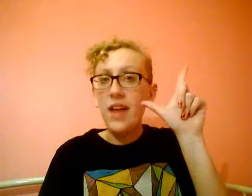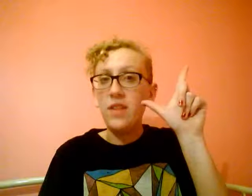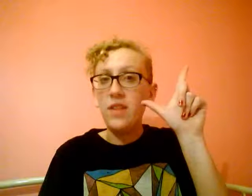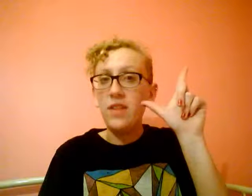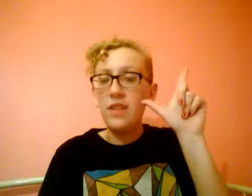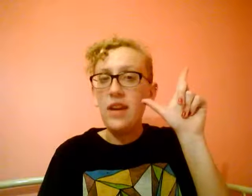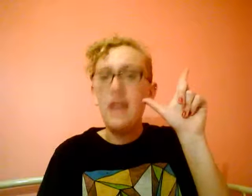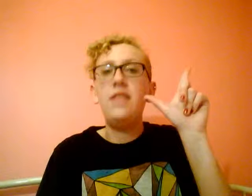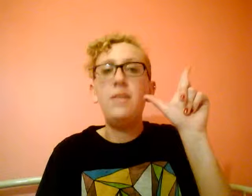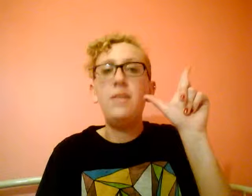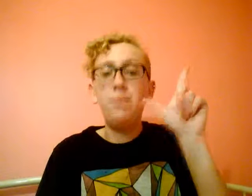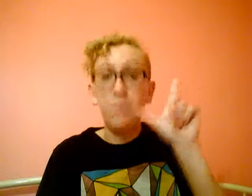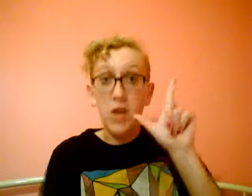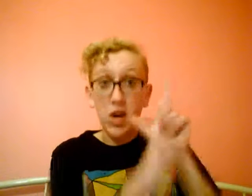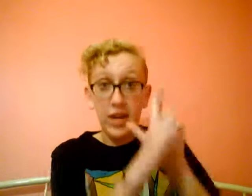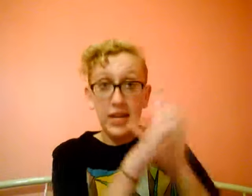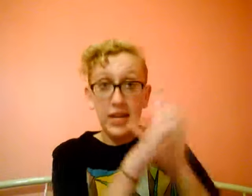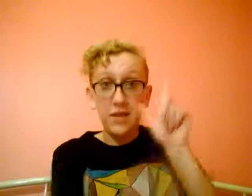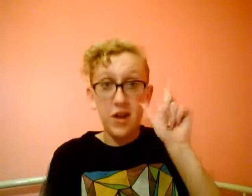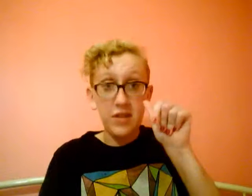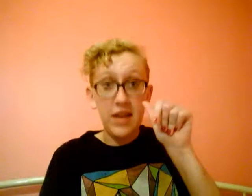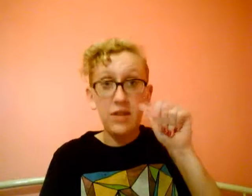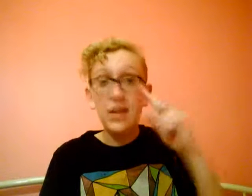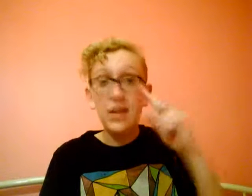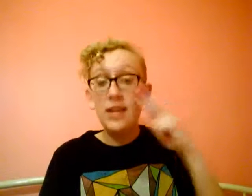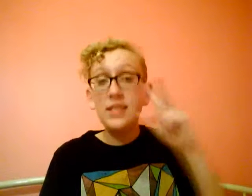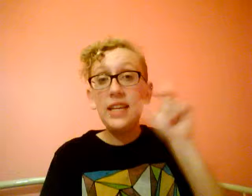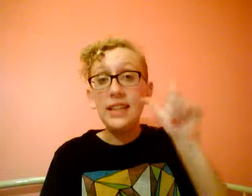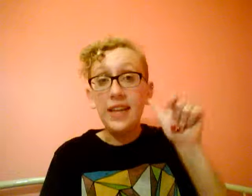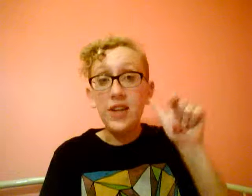L, and your index finger goes down. See you later.